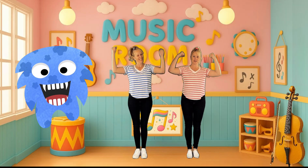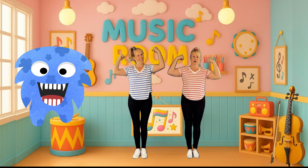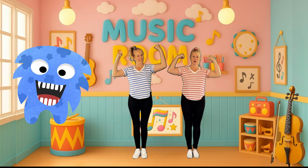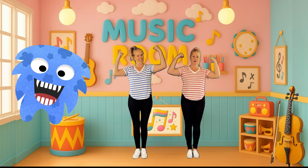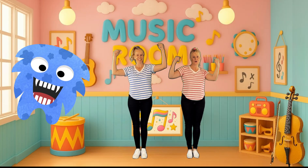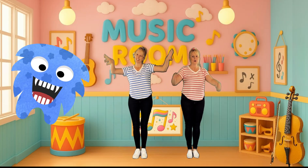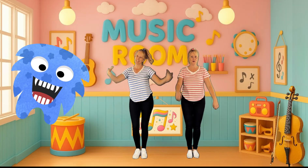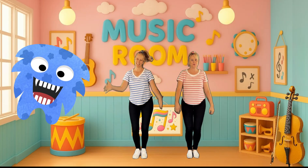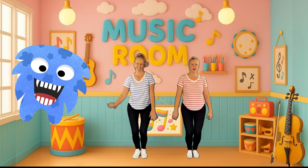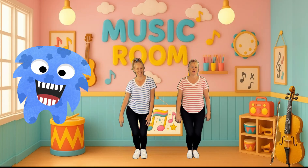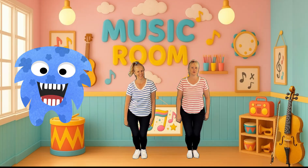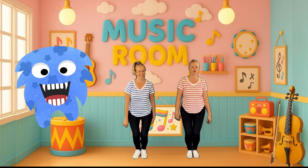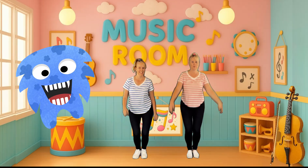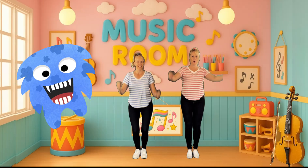Strong, wiggle. 2 more.